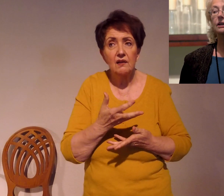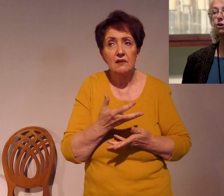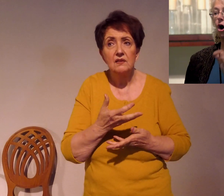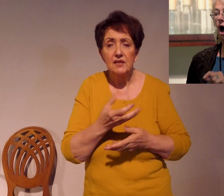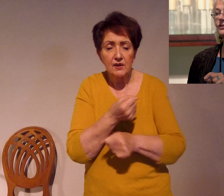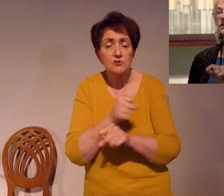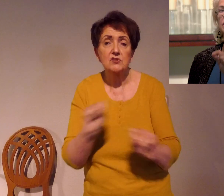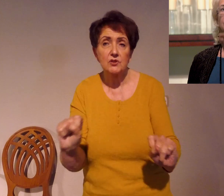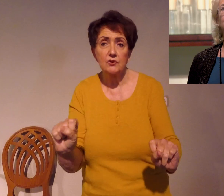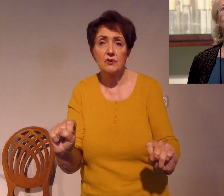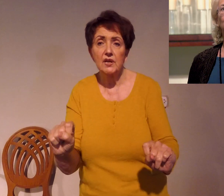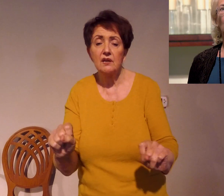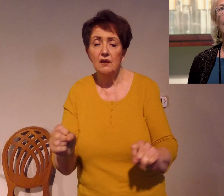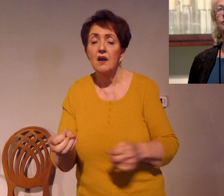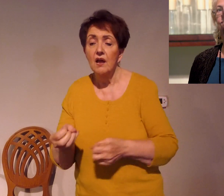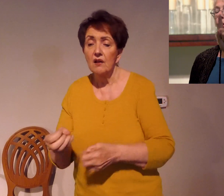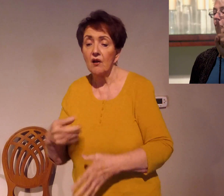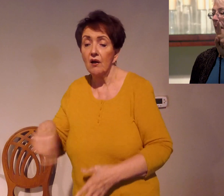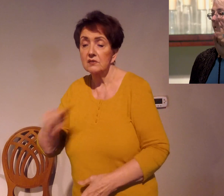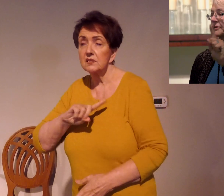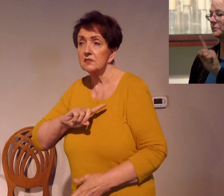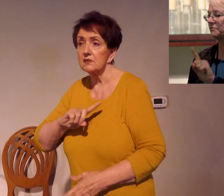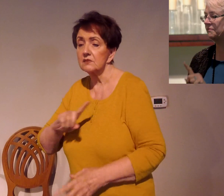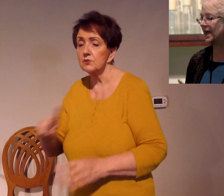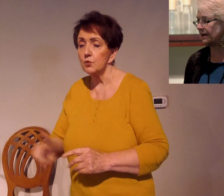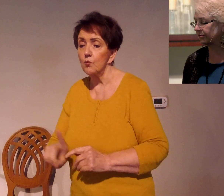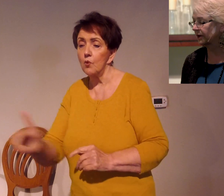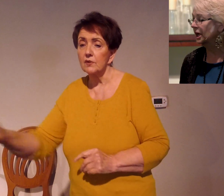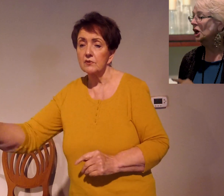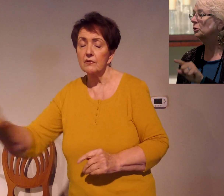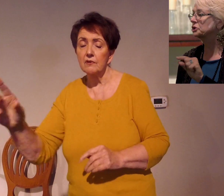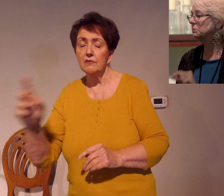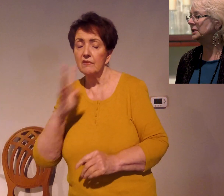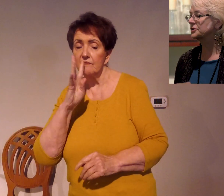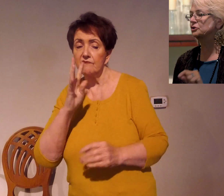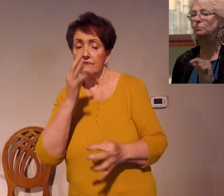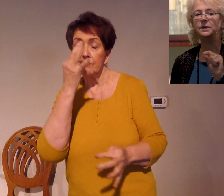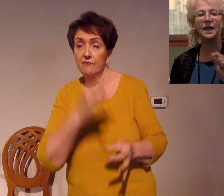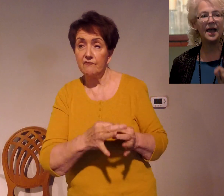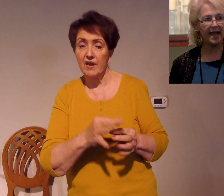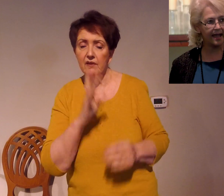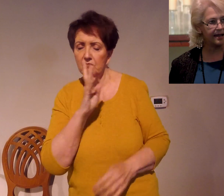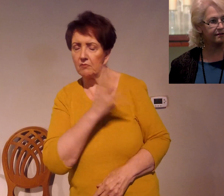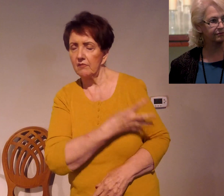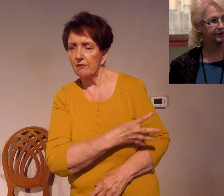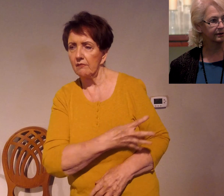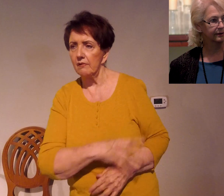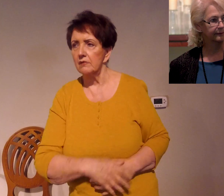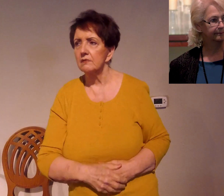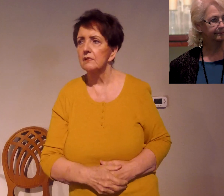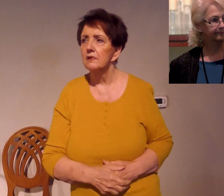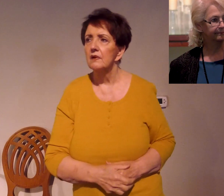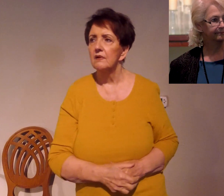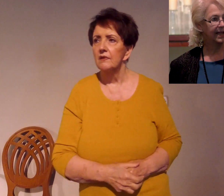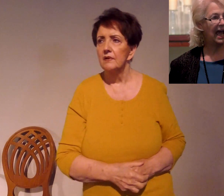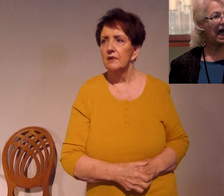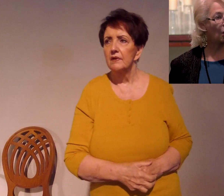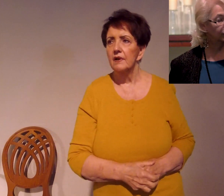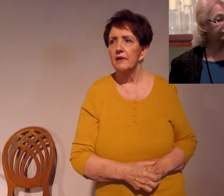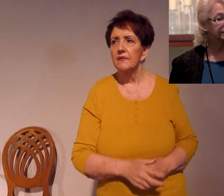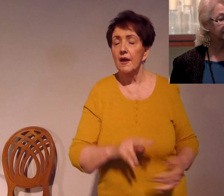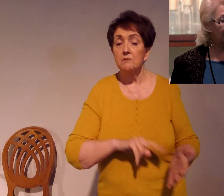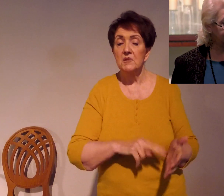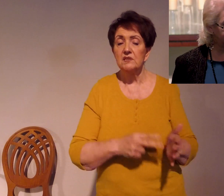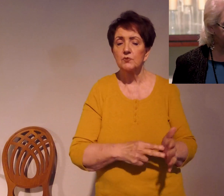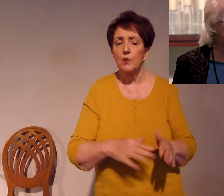security, it causes us to wander away from the faith, which means to behave